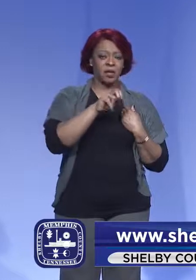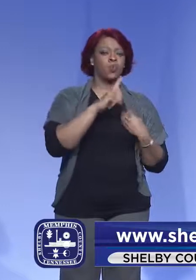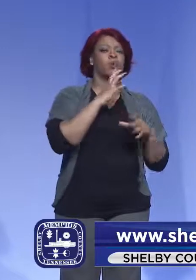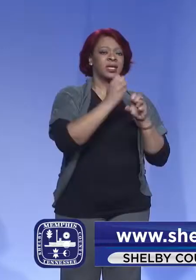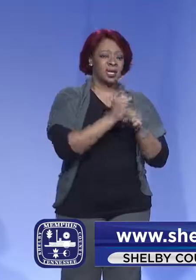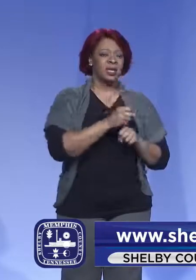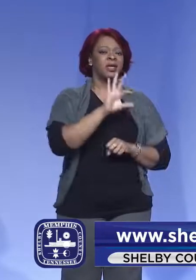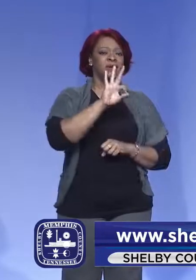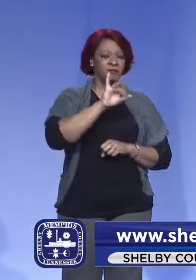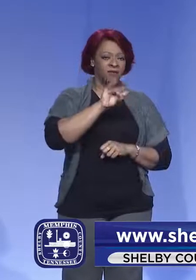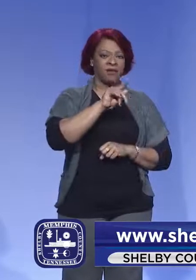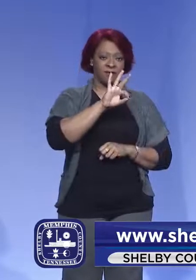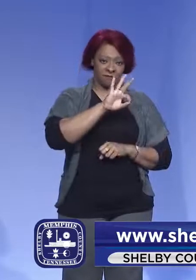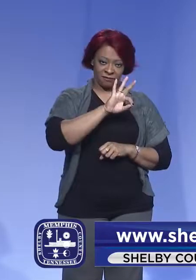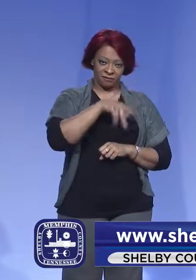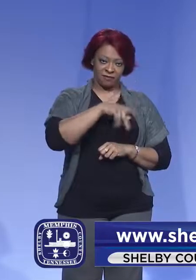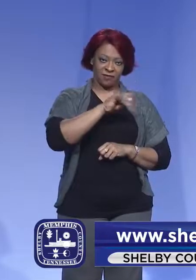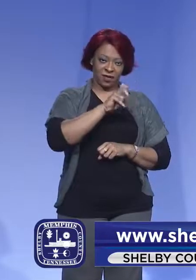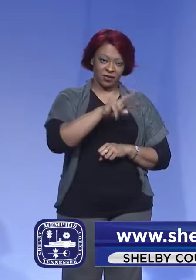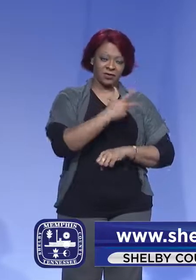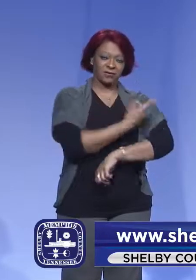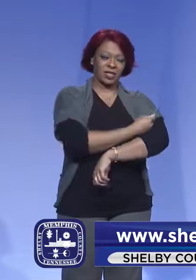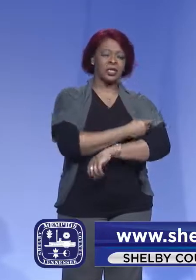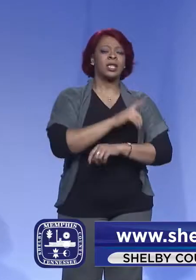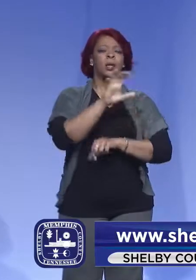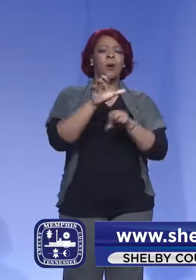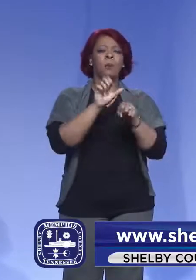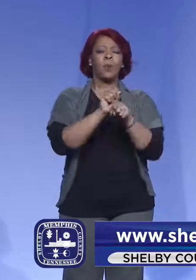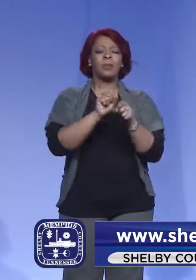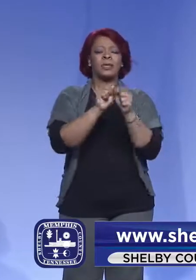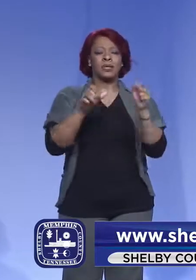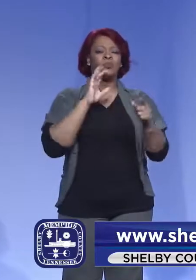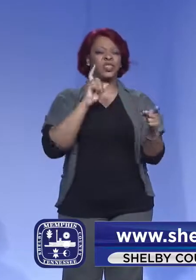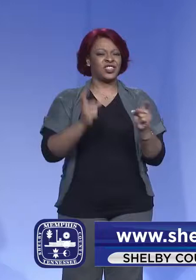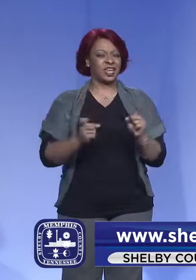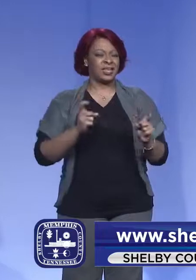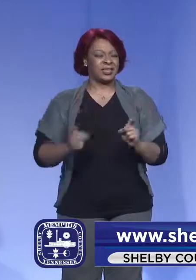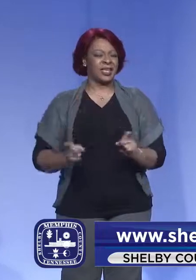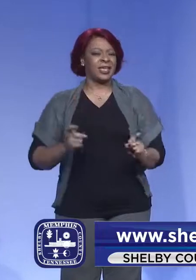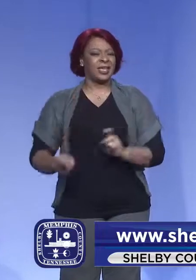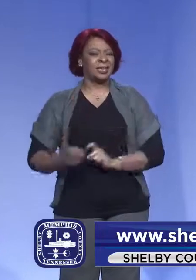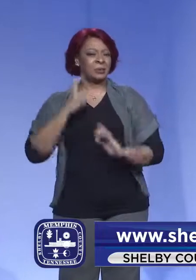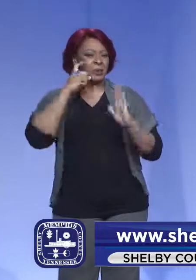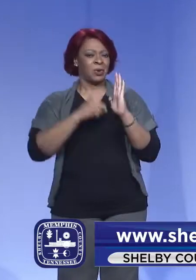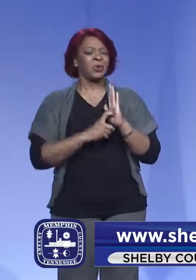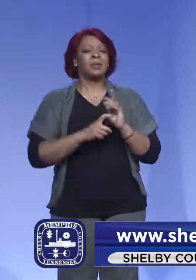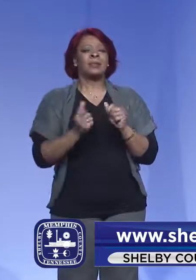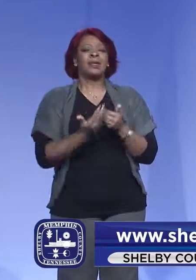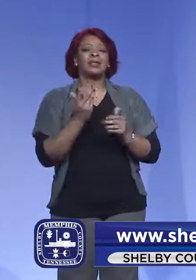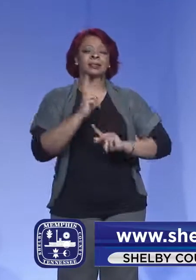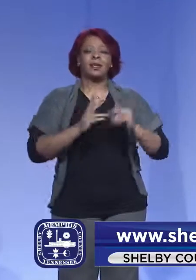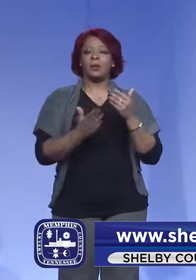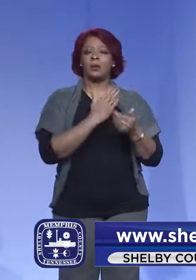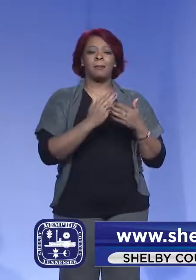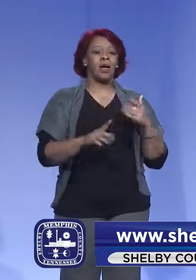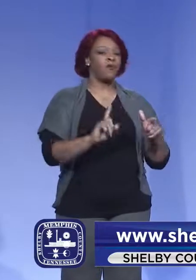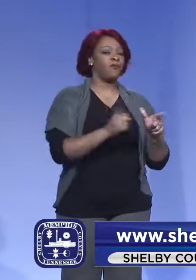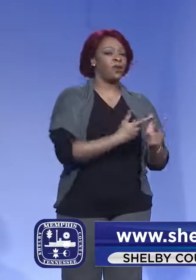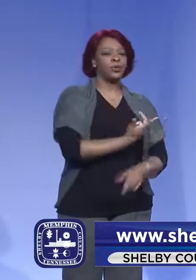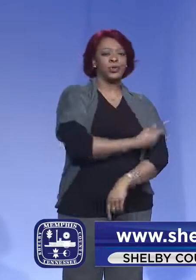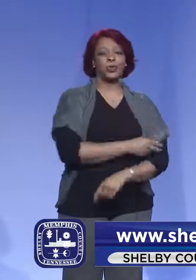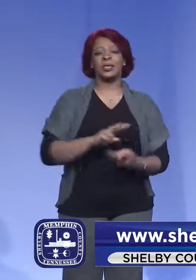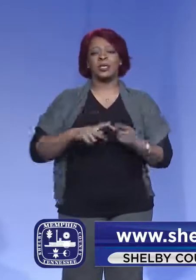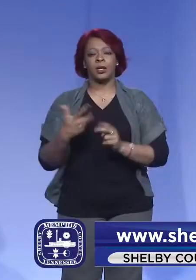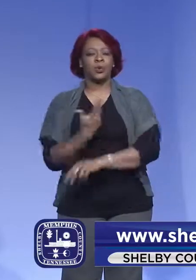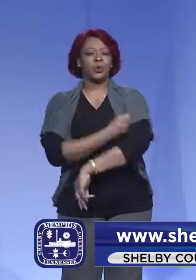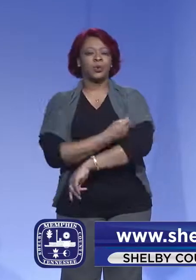Pfizer vaccine. So you'll see a change in the appointment system to make it easier for people, regardless of whether it's a first dose or